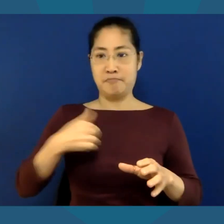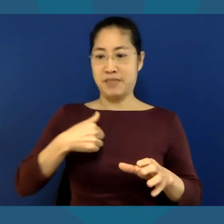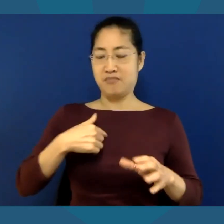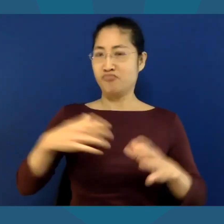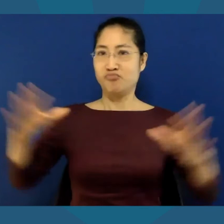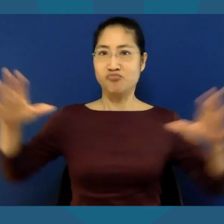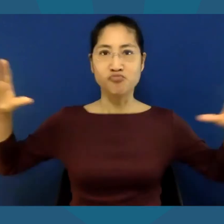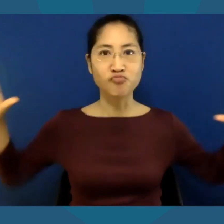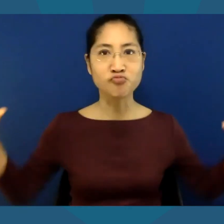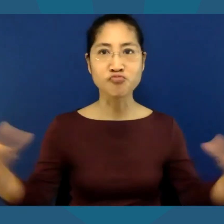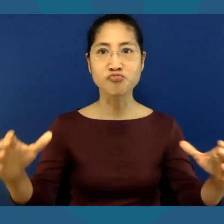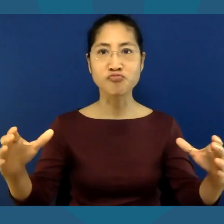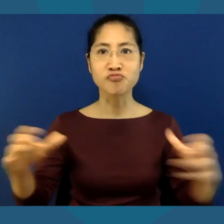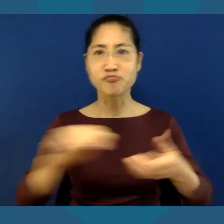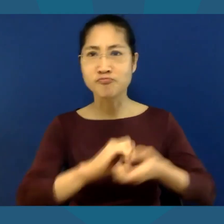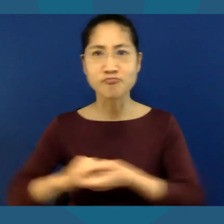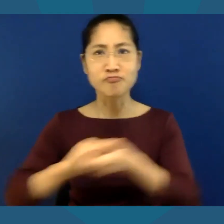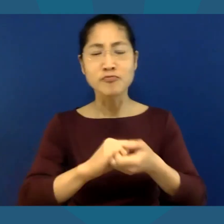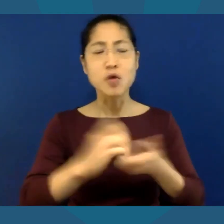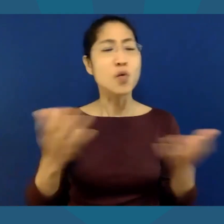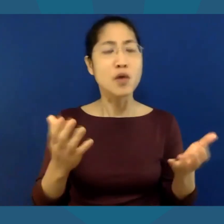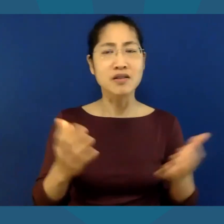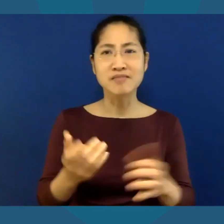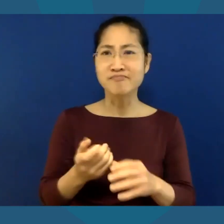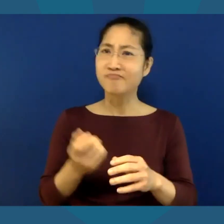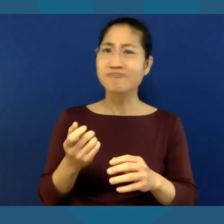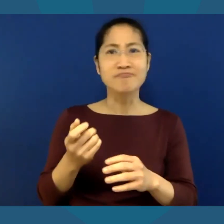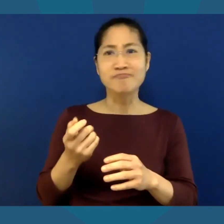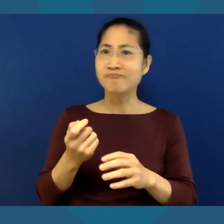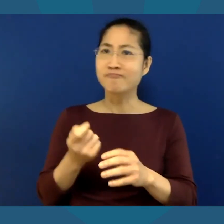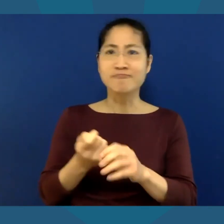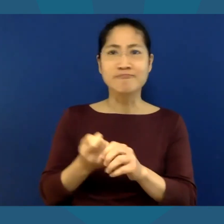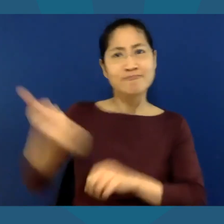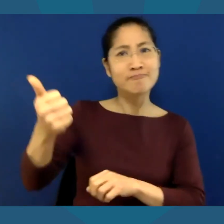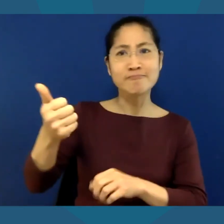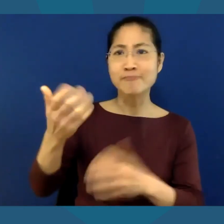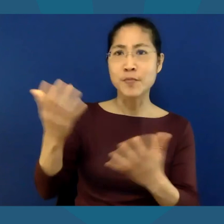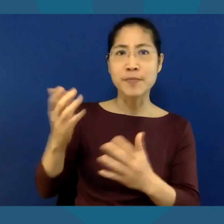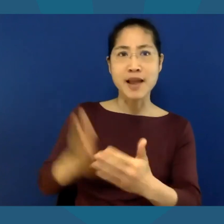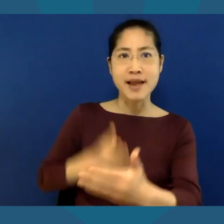I led the coalition to repeal the